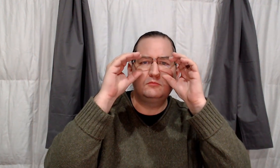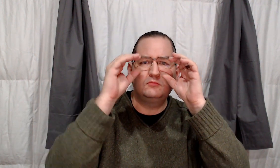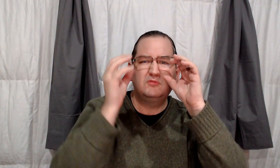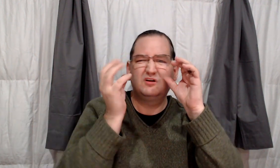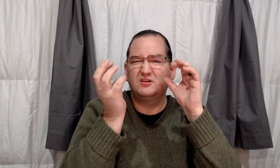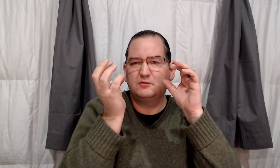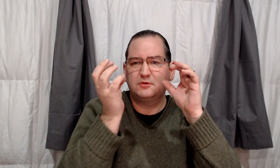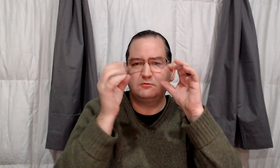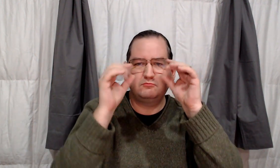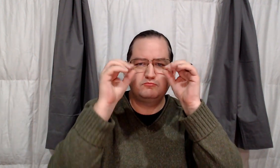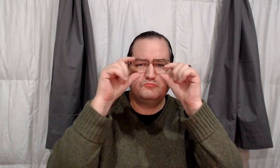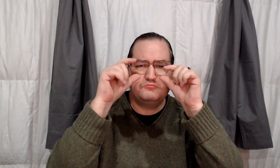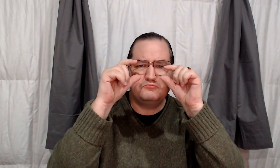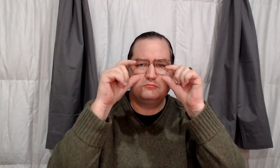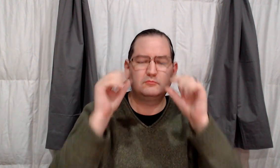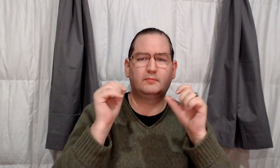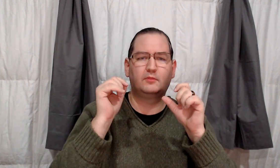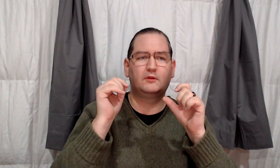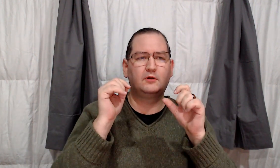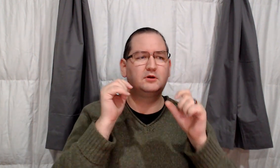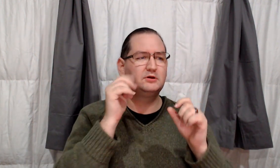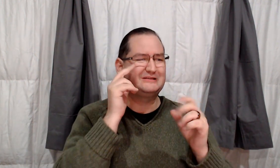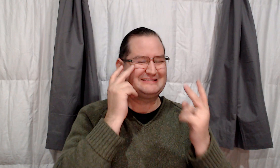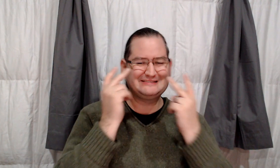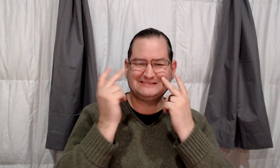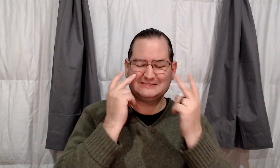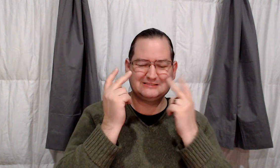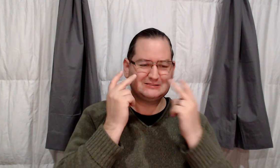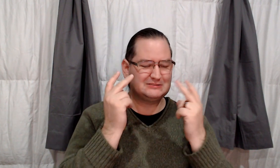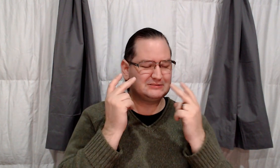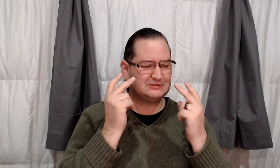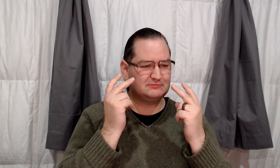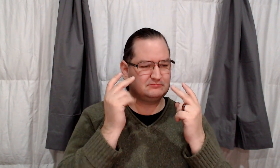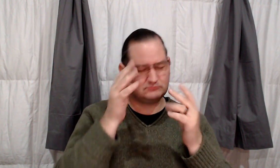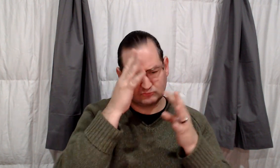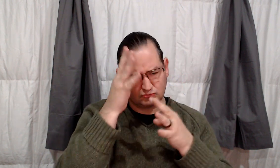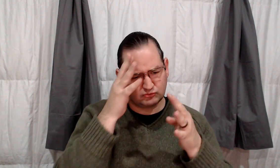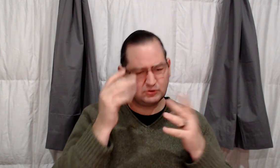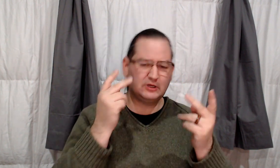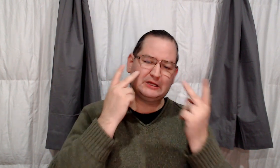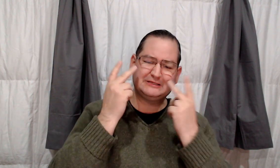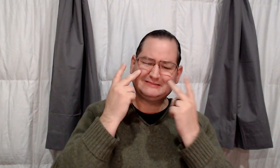most, whether that's your child, your partner, your